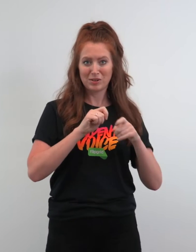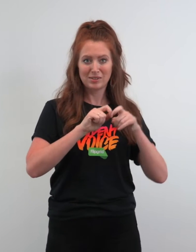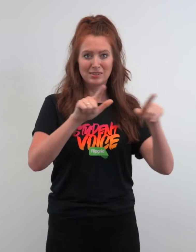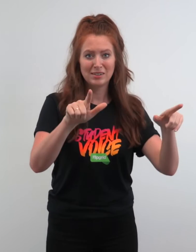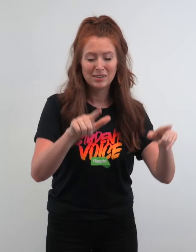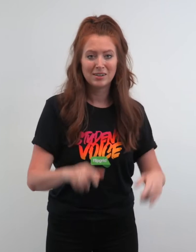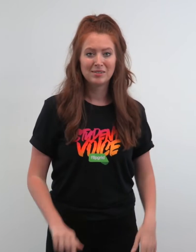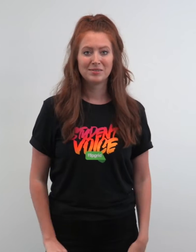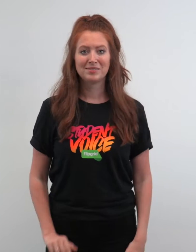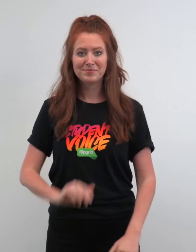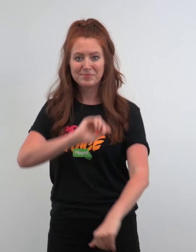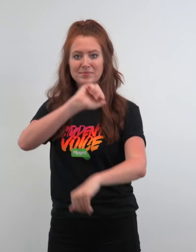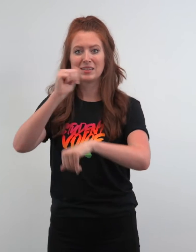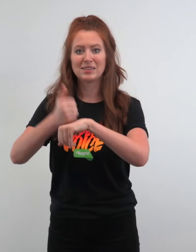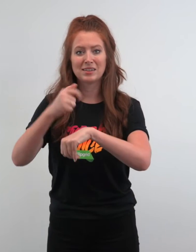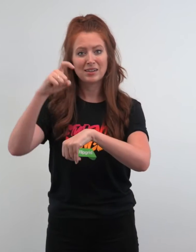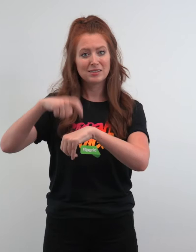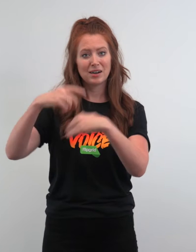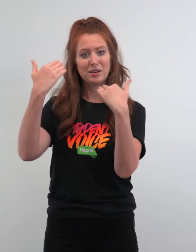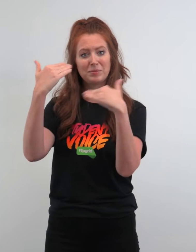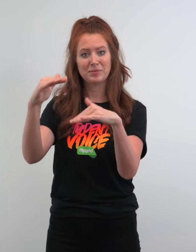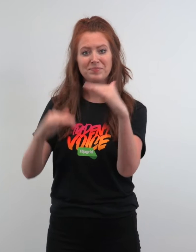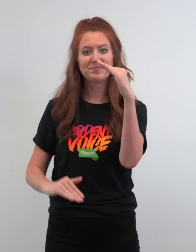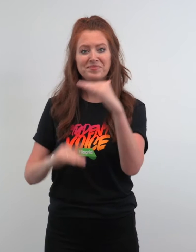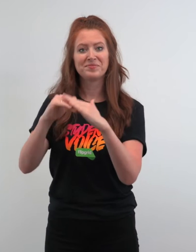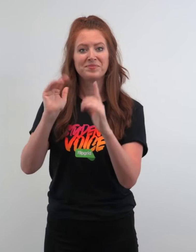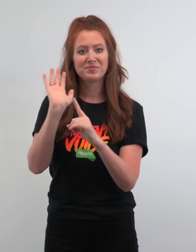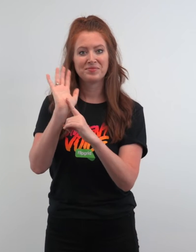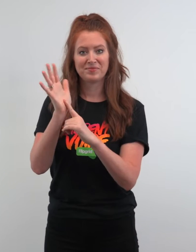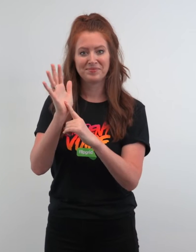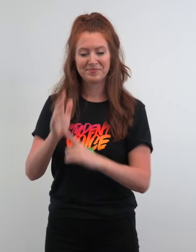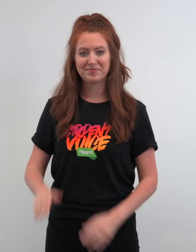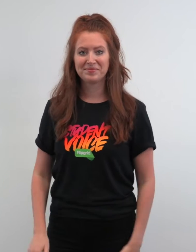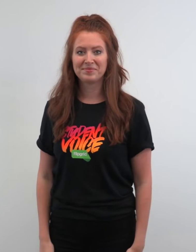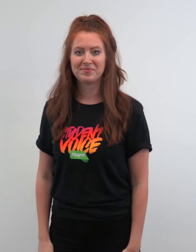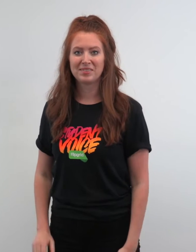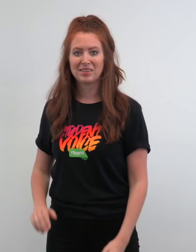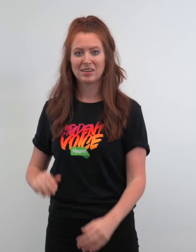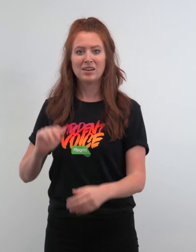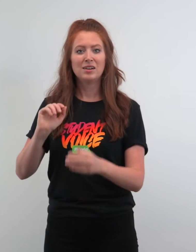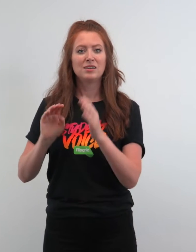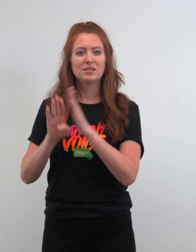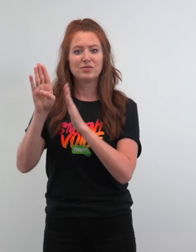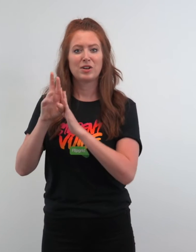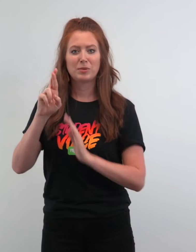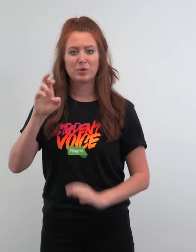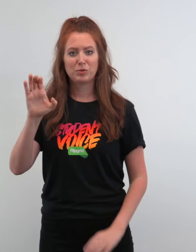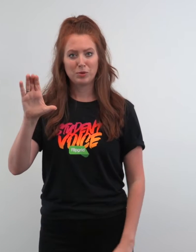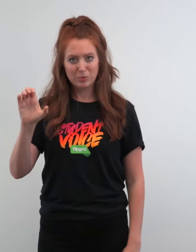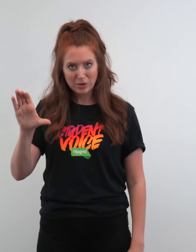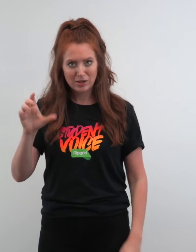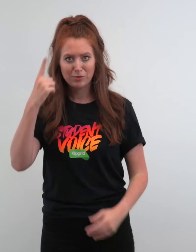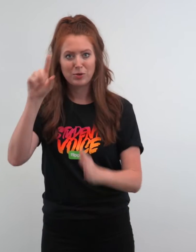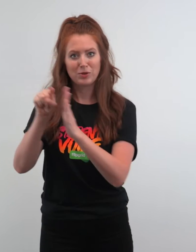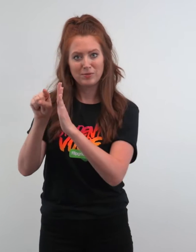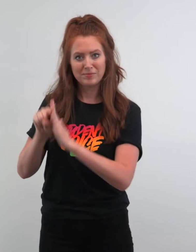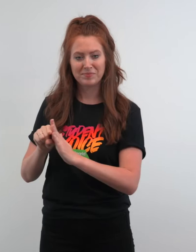monitor before releasing student responses, set a time limit of up to 5 minutes, develop a rubric